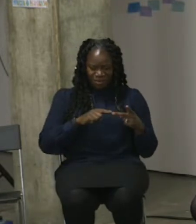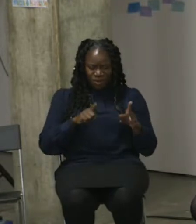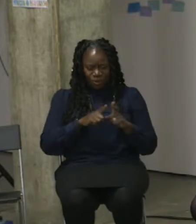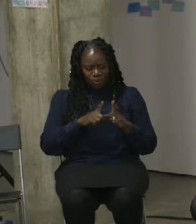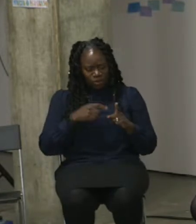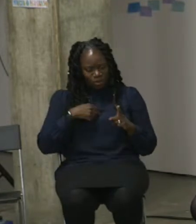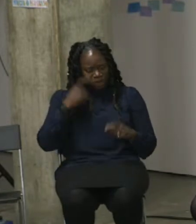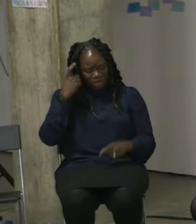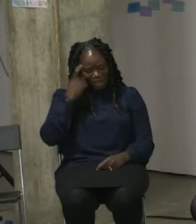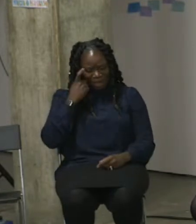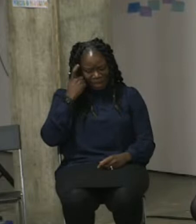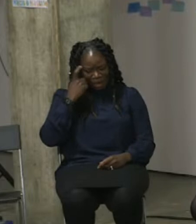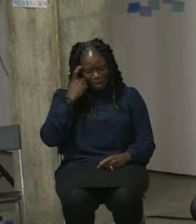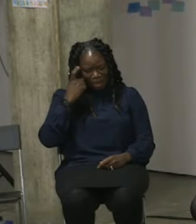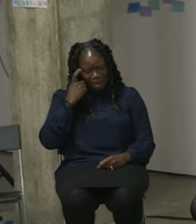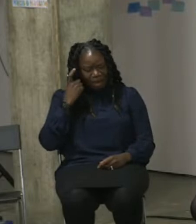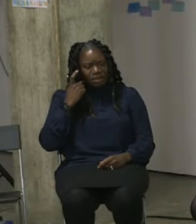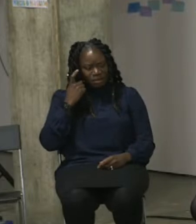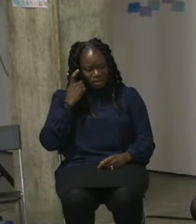in order to